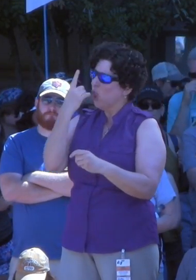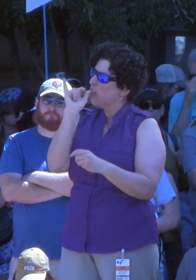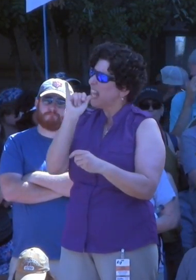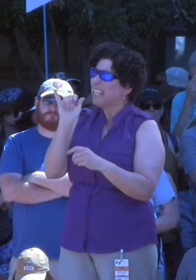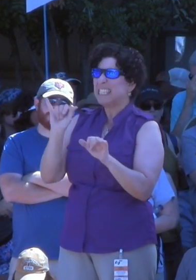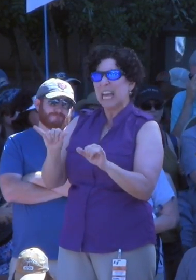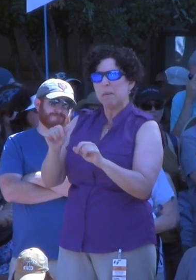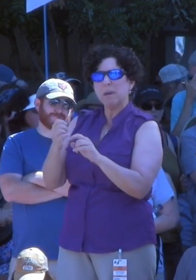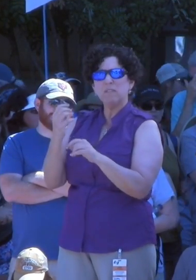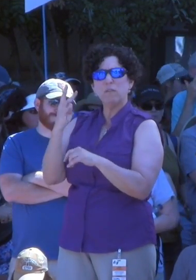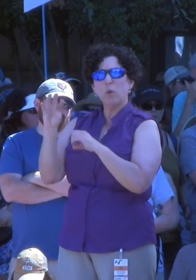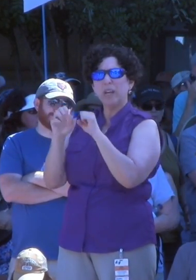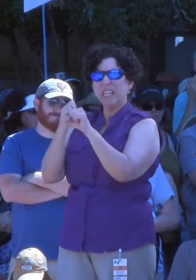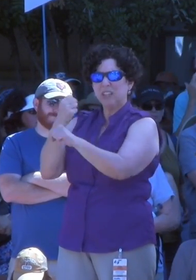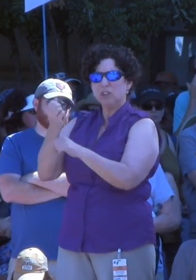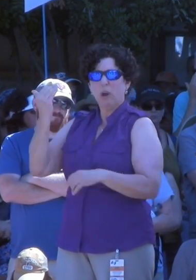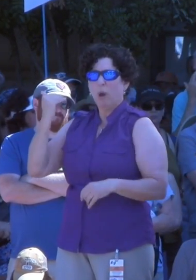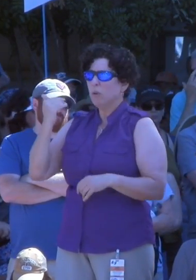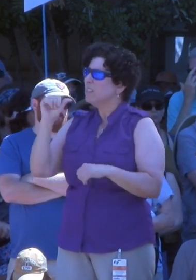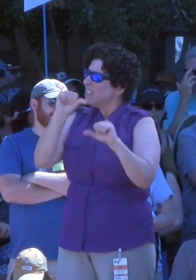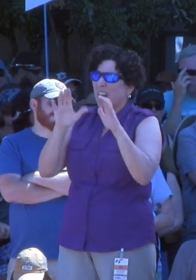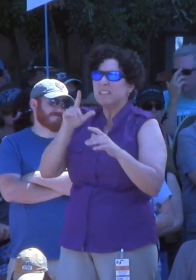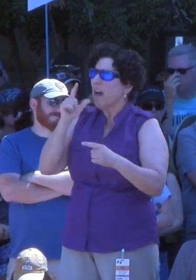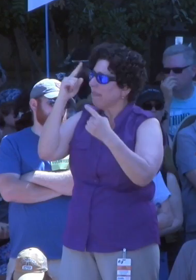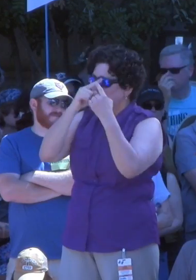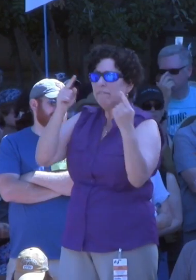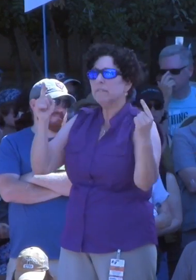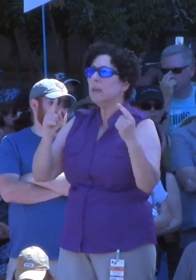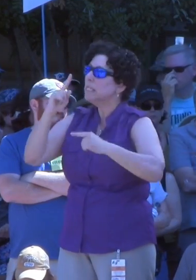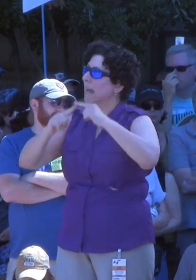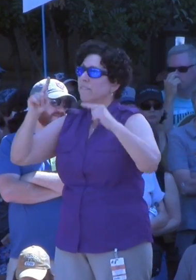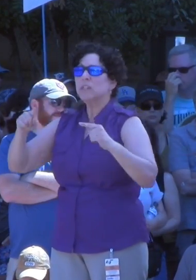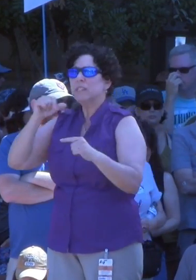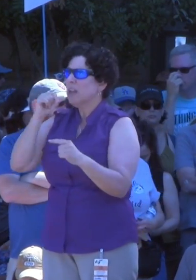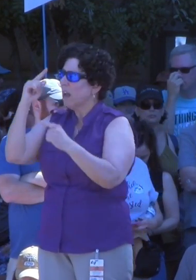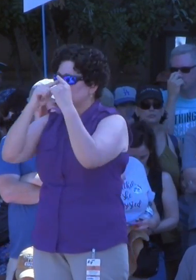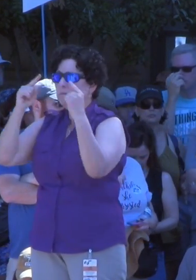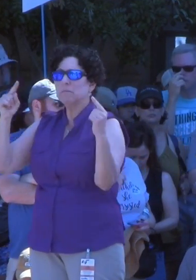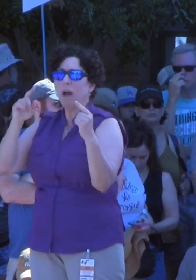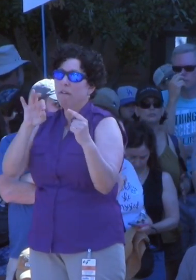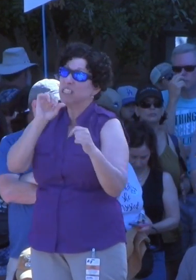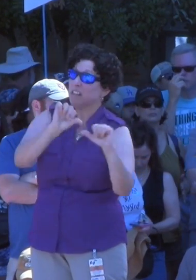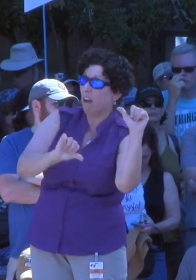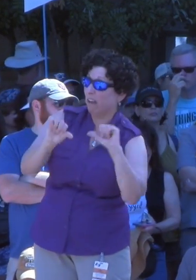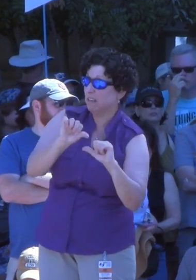But just like science is not the enemy, diversity is not the enemy of science.